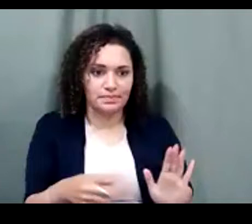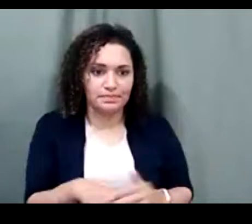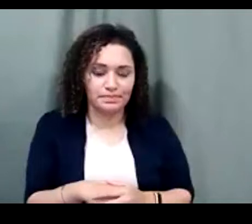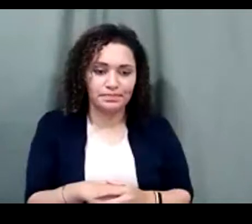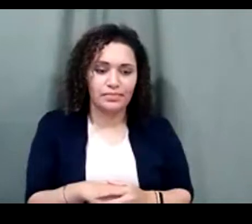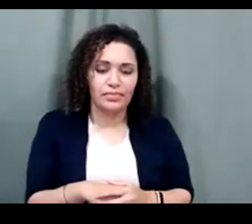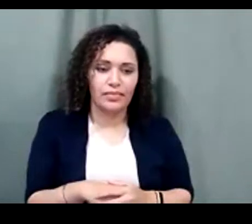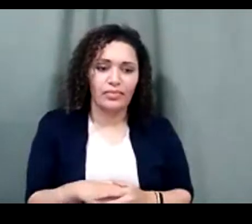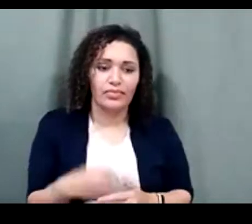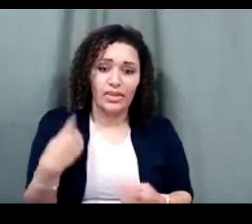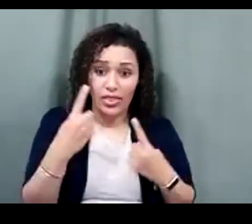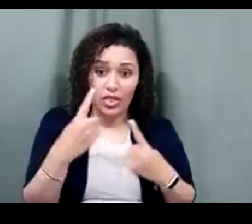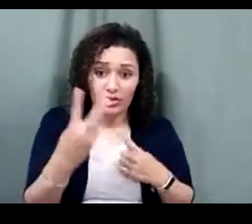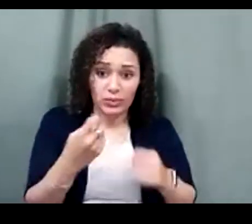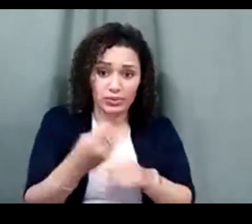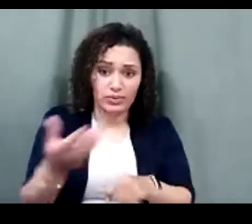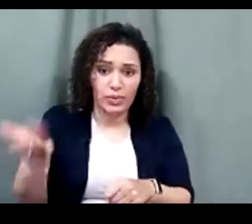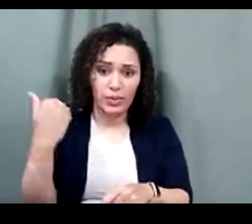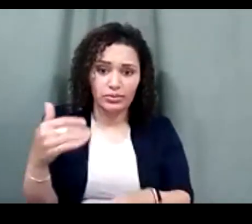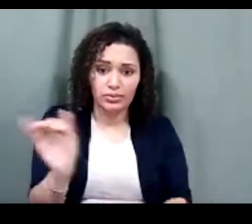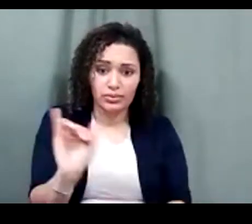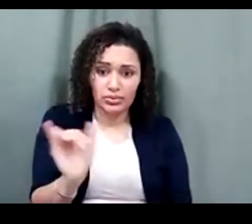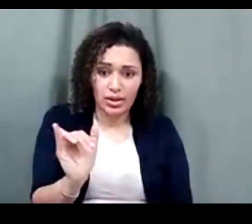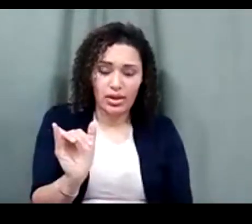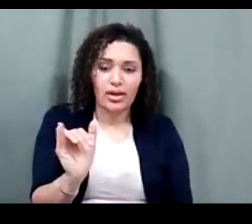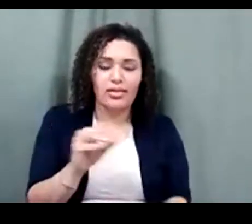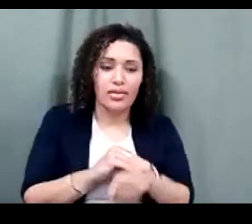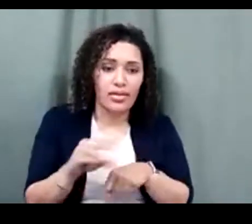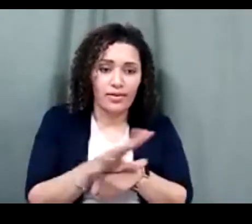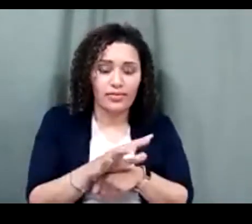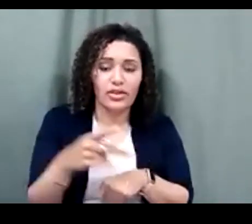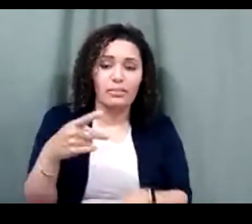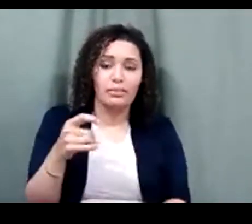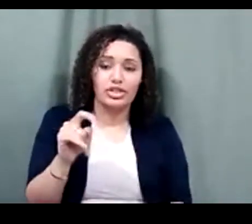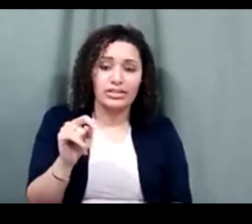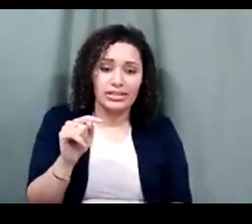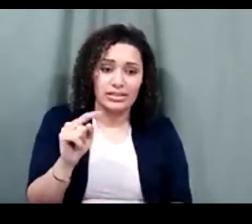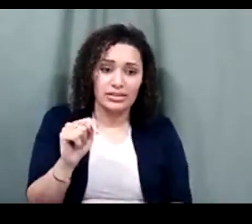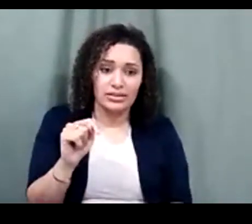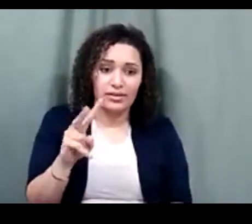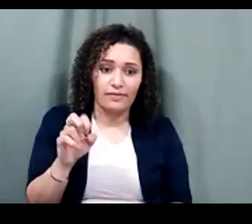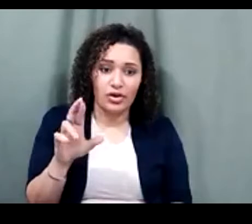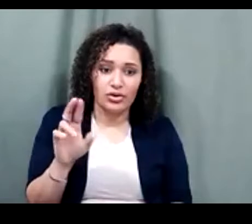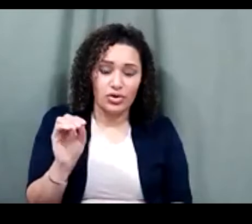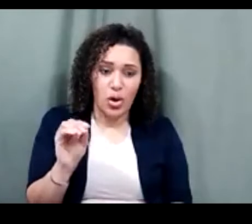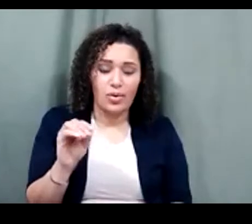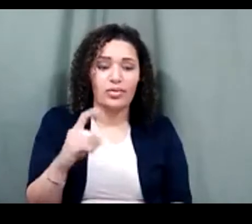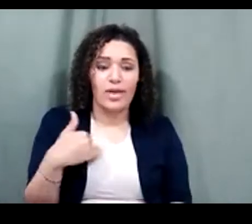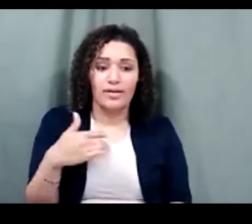And I thought Me too. 2 years ago also that I could, the influence of the Petit Verdot, which we got at